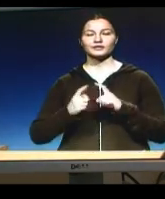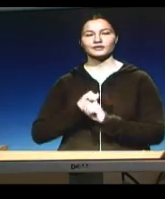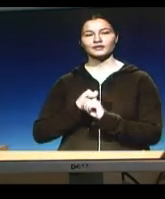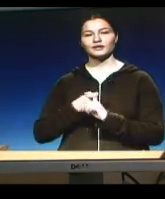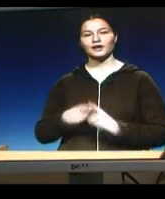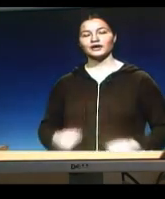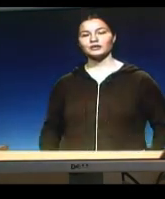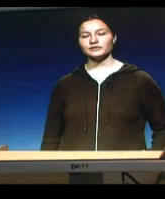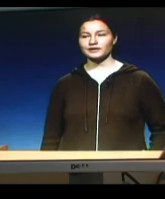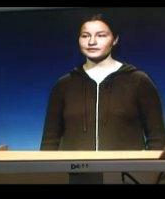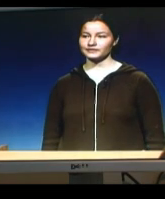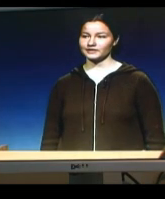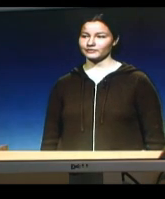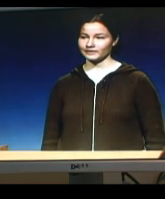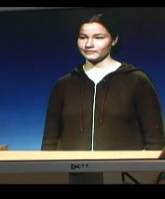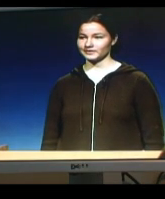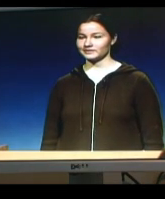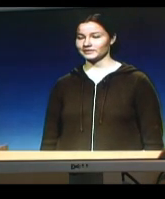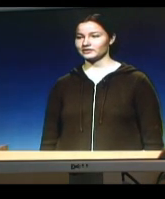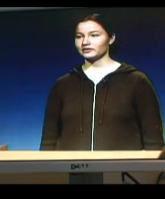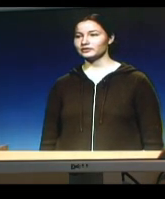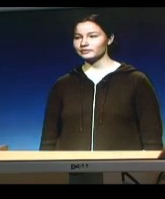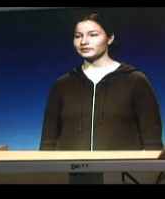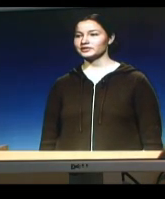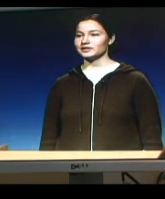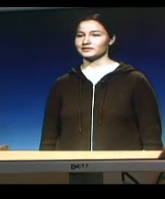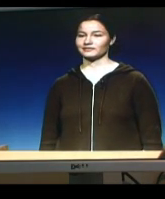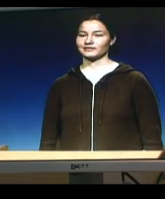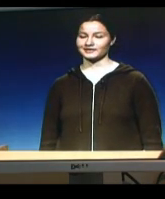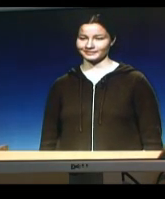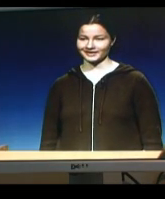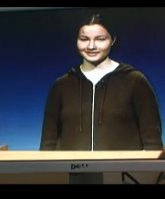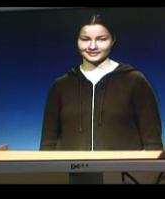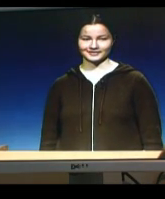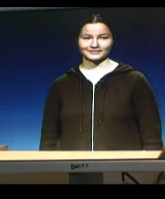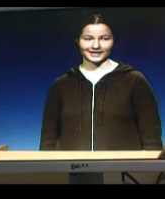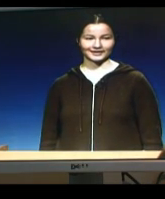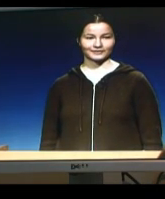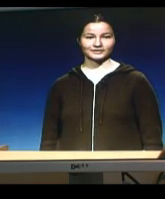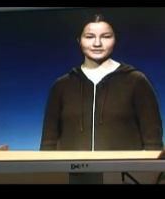I hope you also take away from this speech a new appreciation for the complexities of sign language.